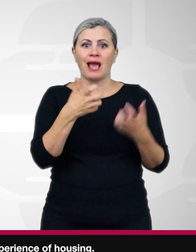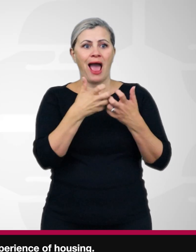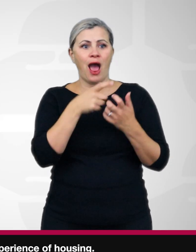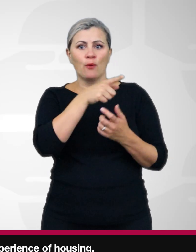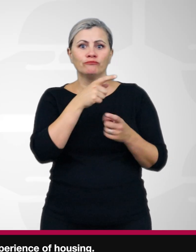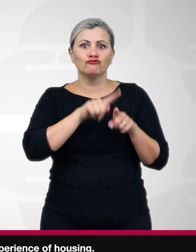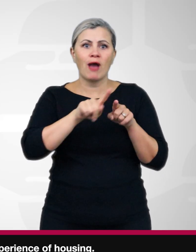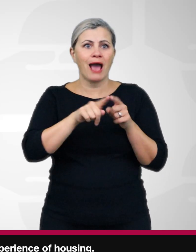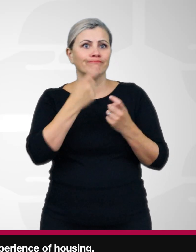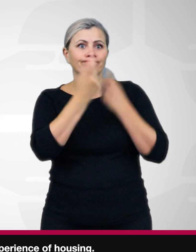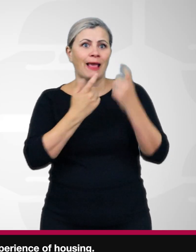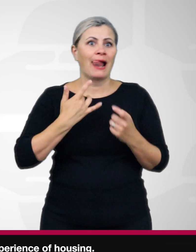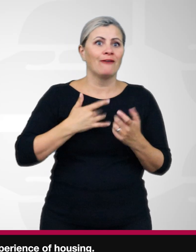housing,